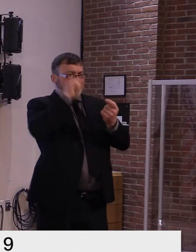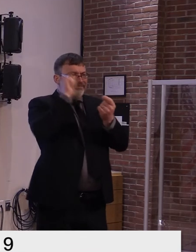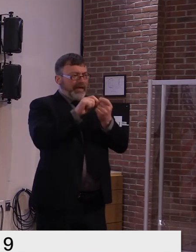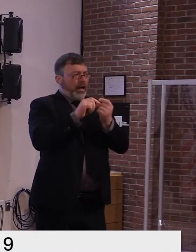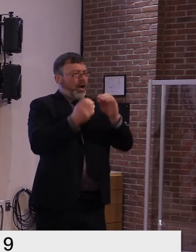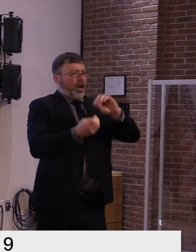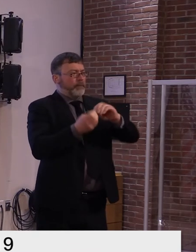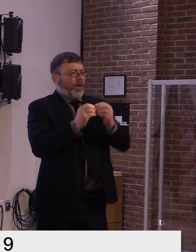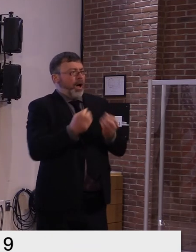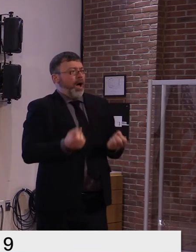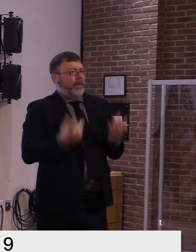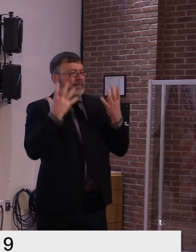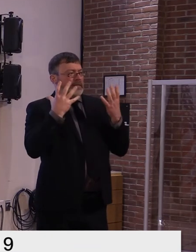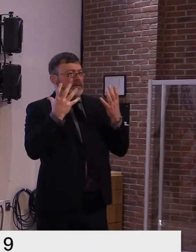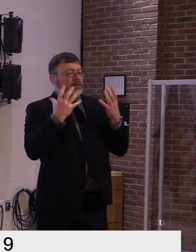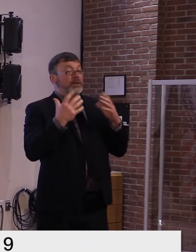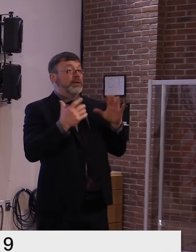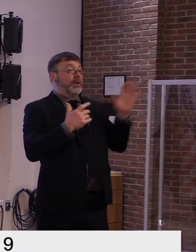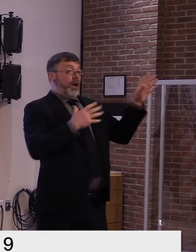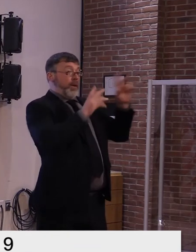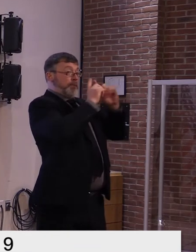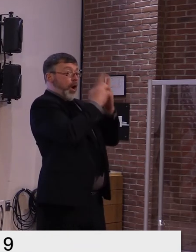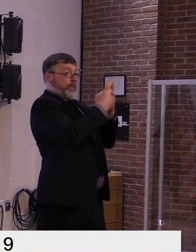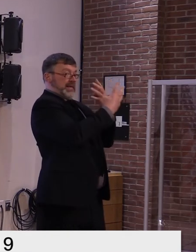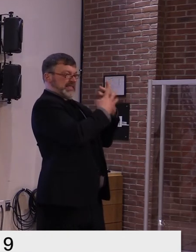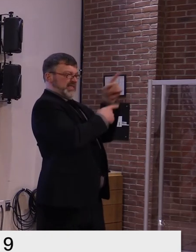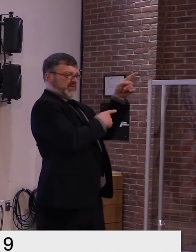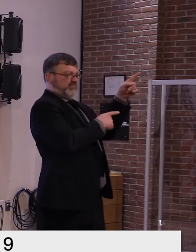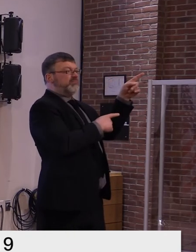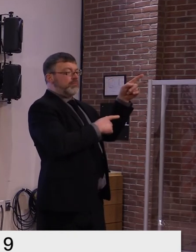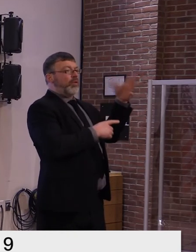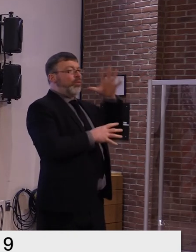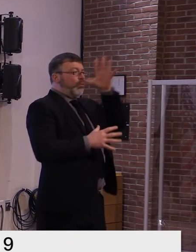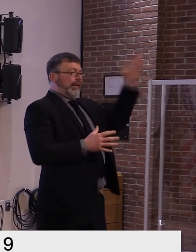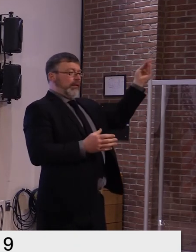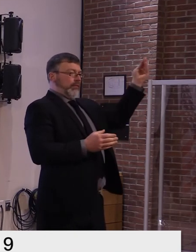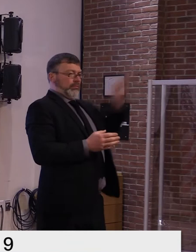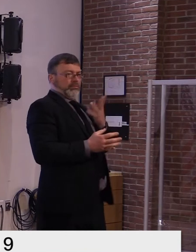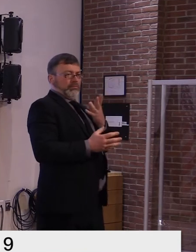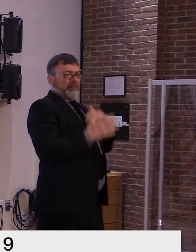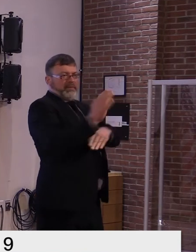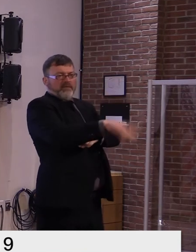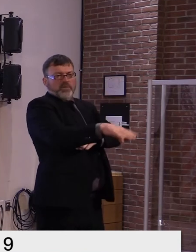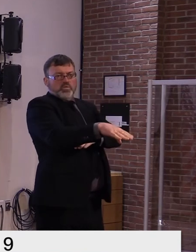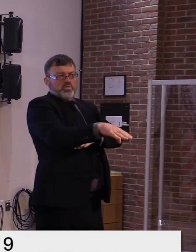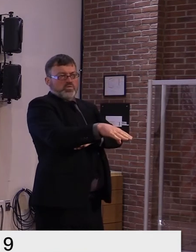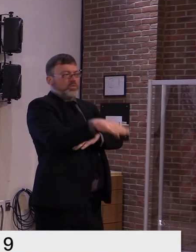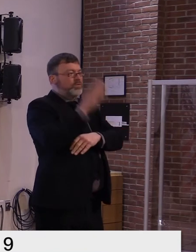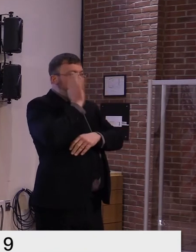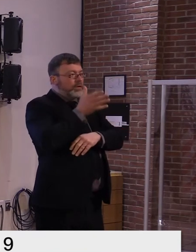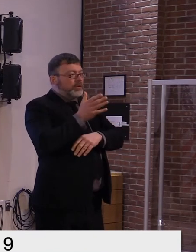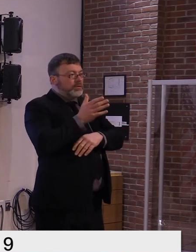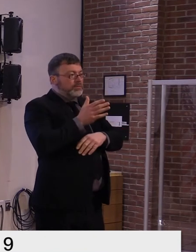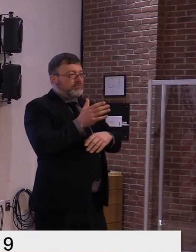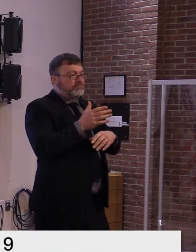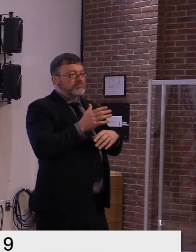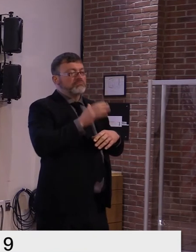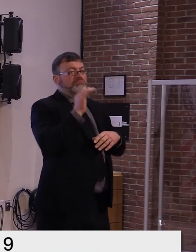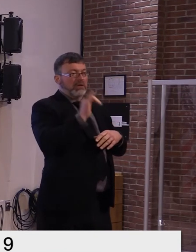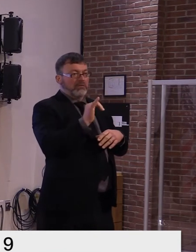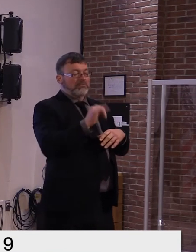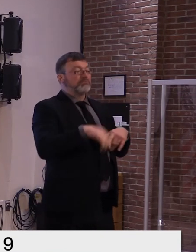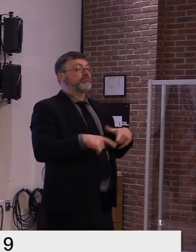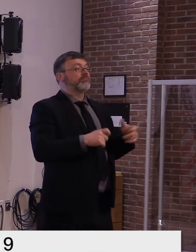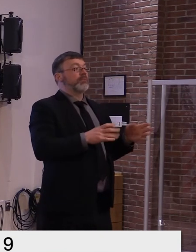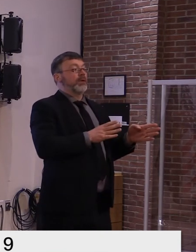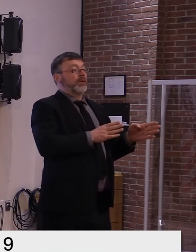you later on this afternoon in terms of their press release. But so these are